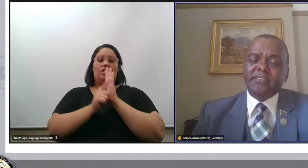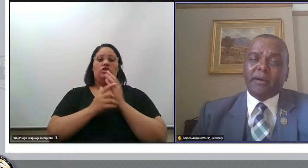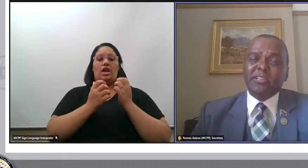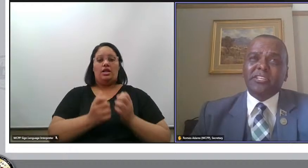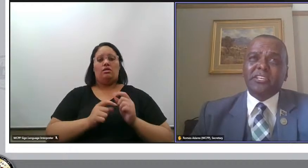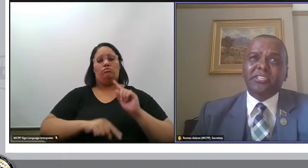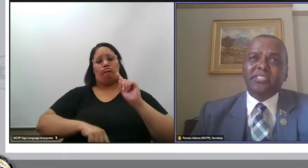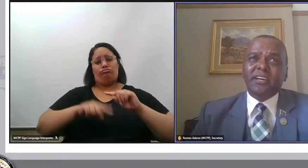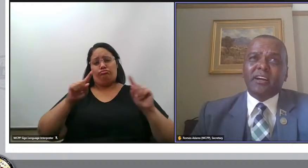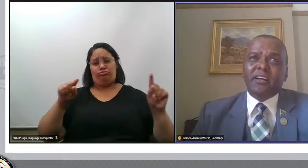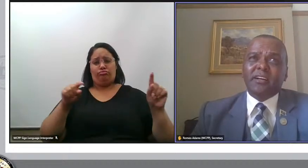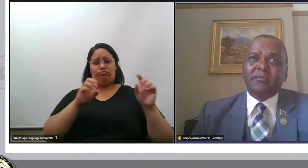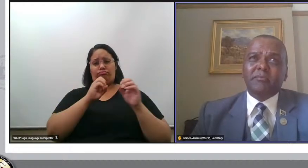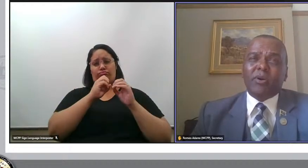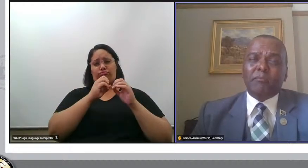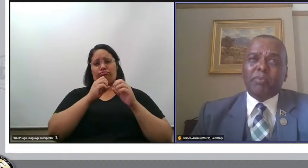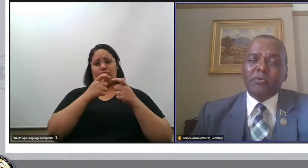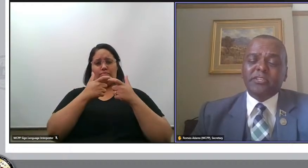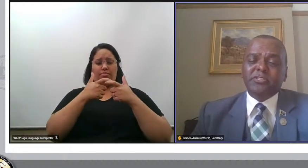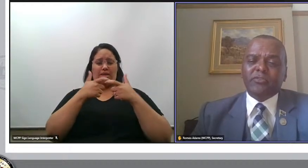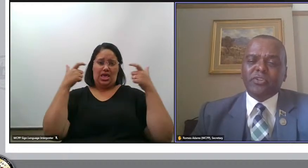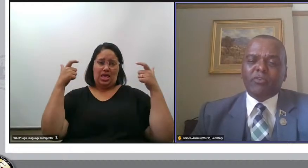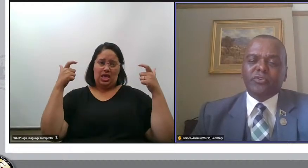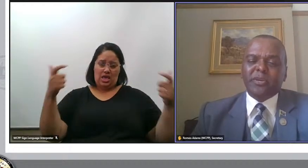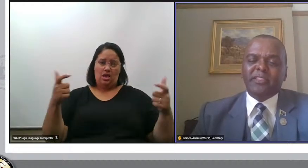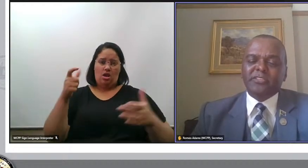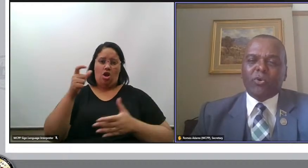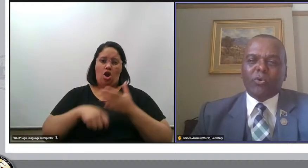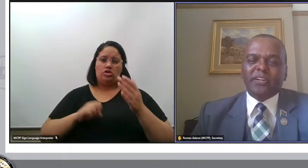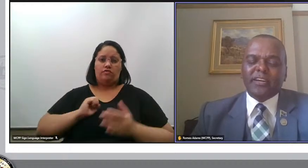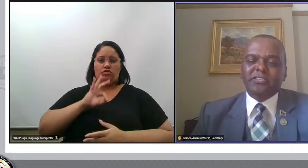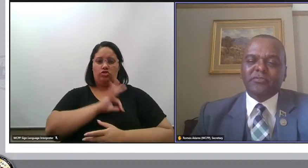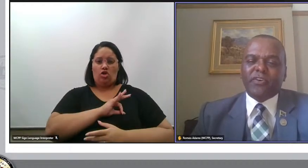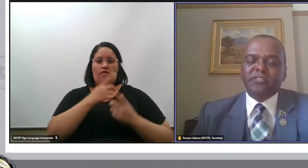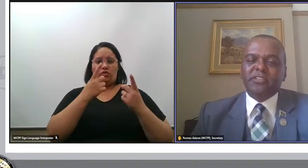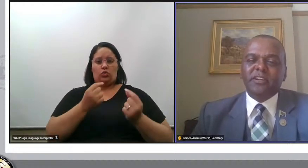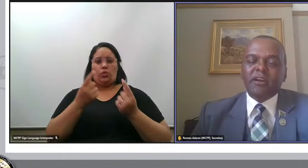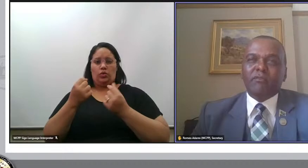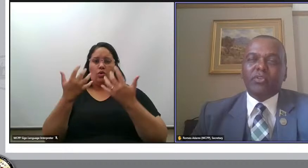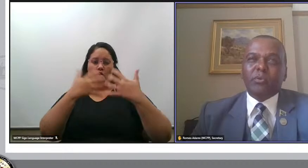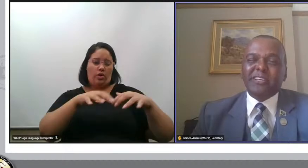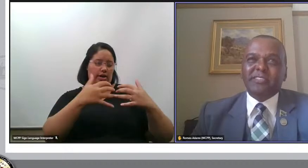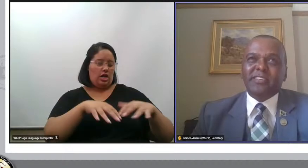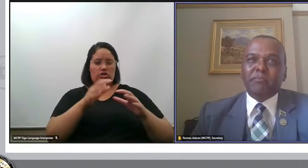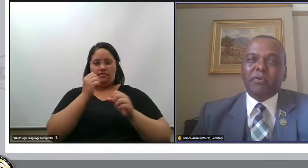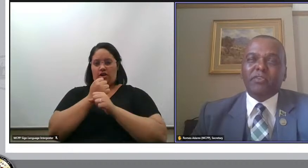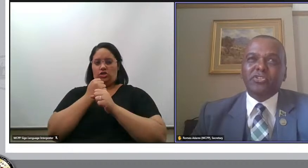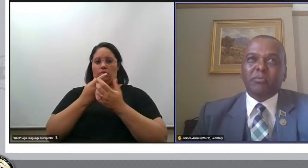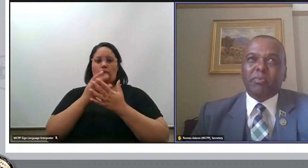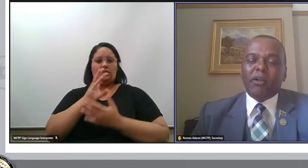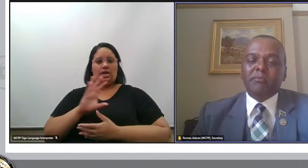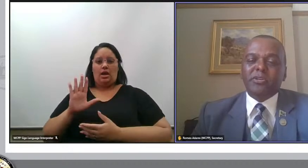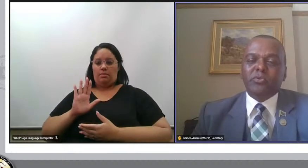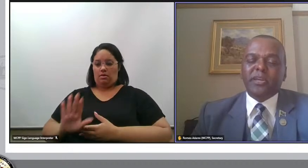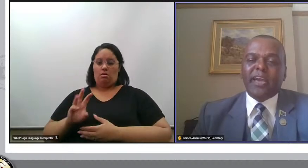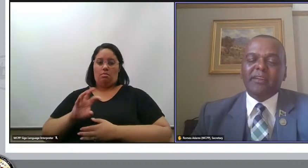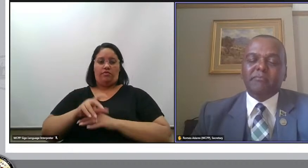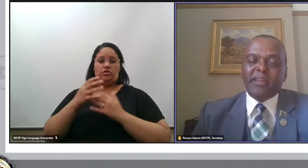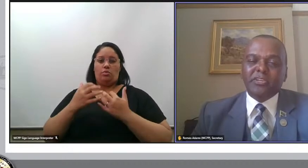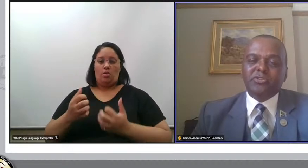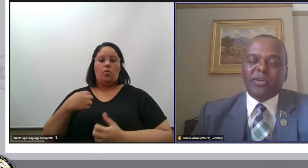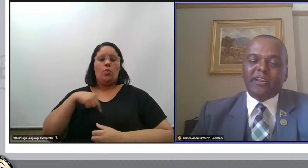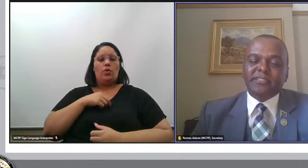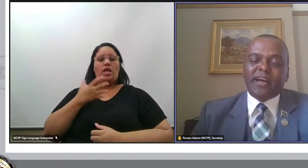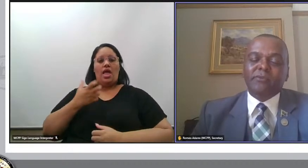multi-digit, double-digit components of staff doing this coordination function. For the Western Cape Provincial Parliament, we